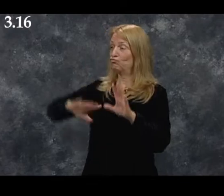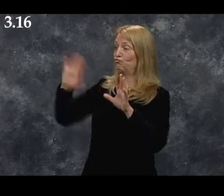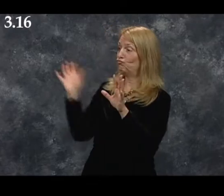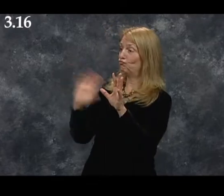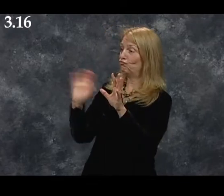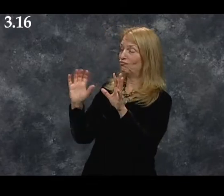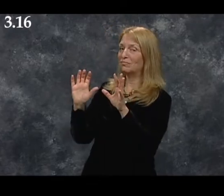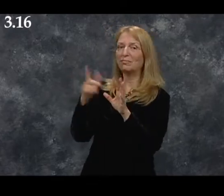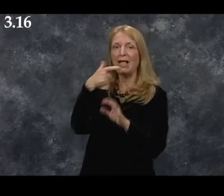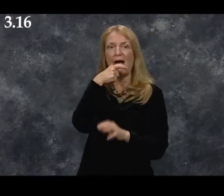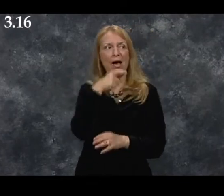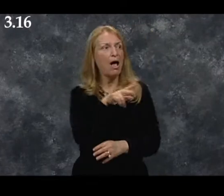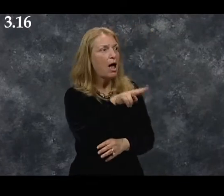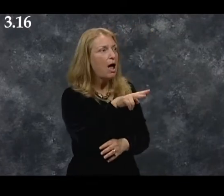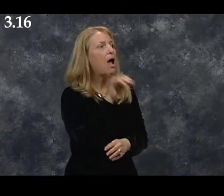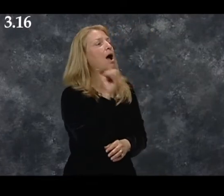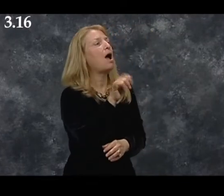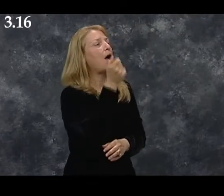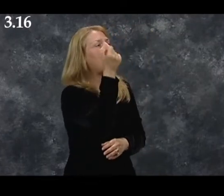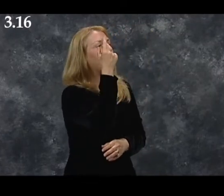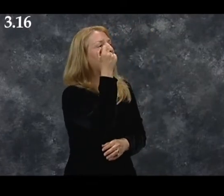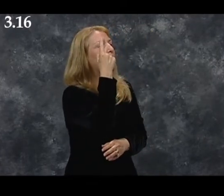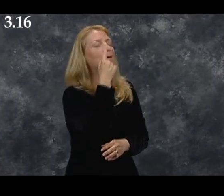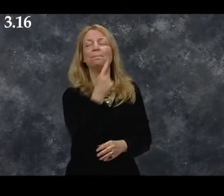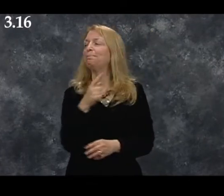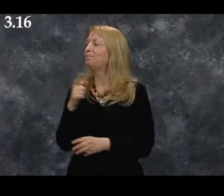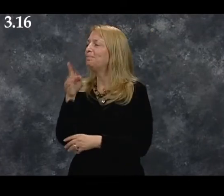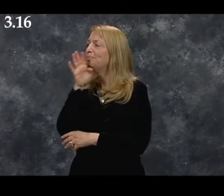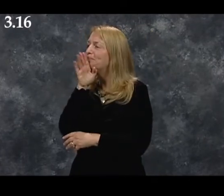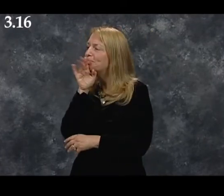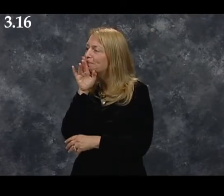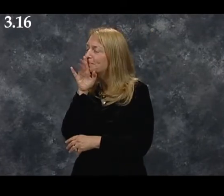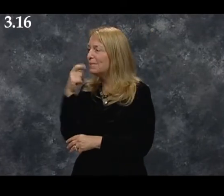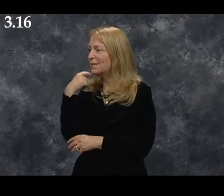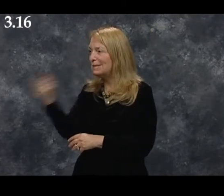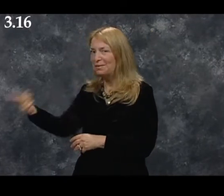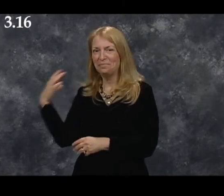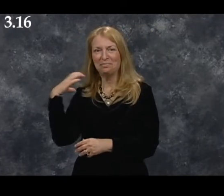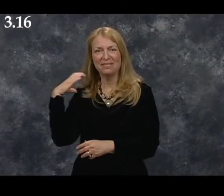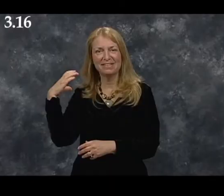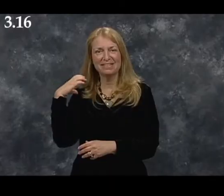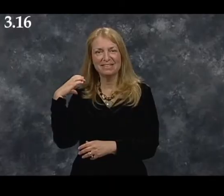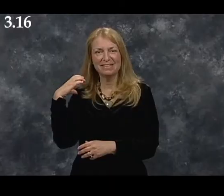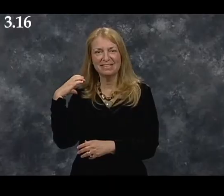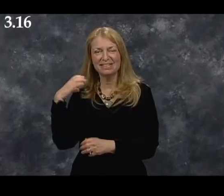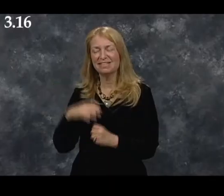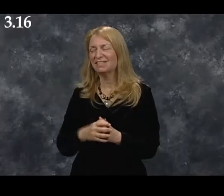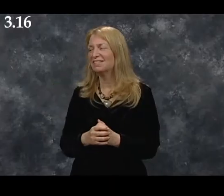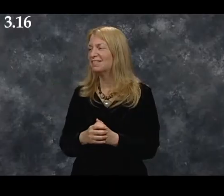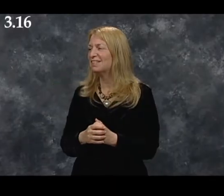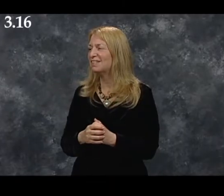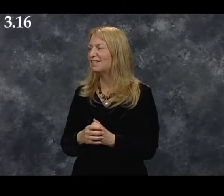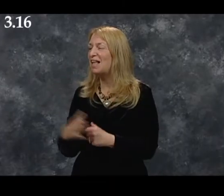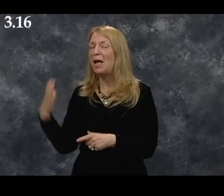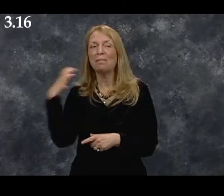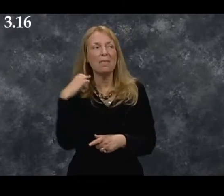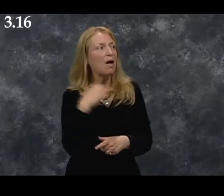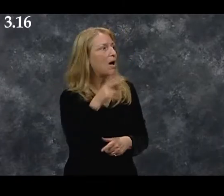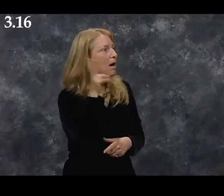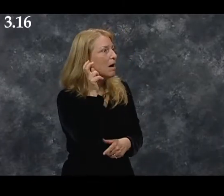The deaf person signs their information, the operator observes that in sign language and relays the content to